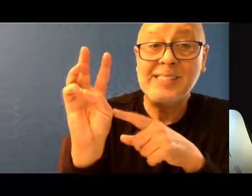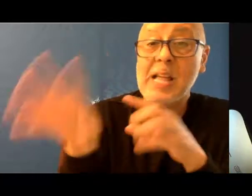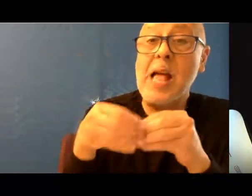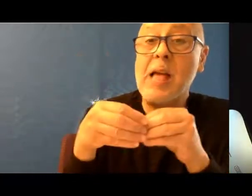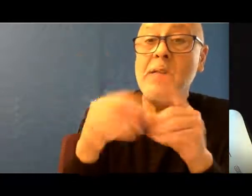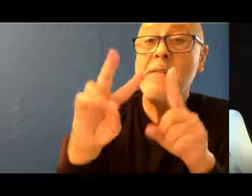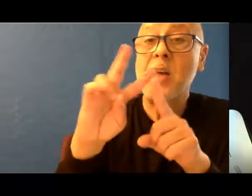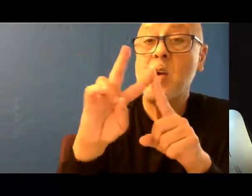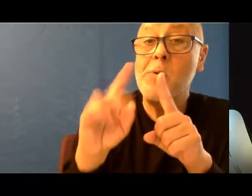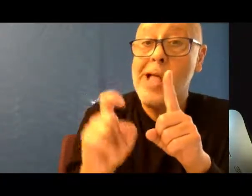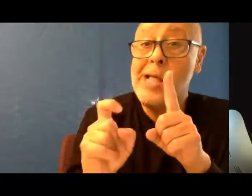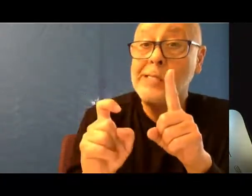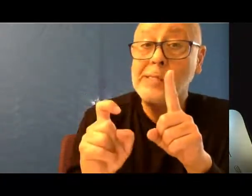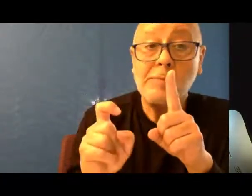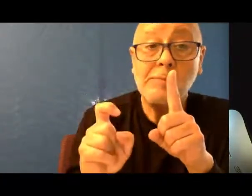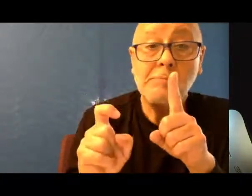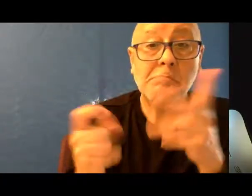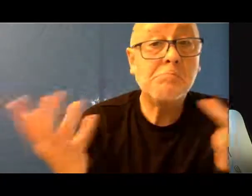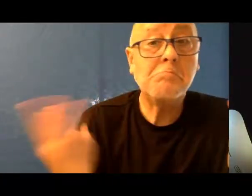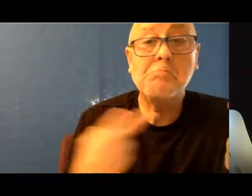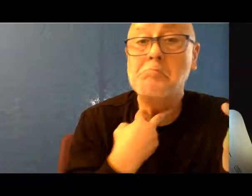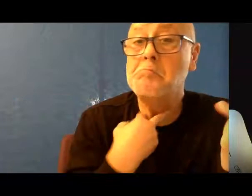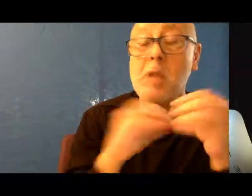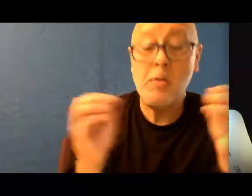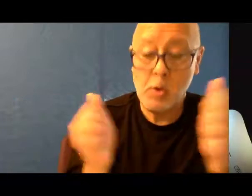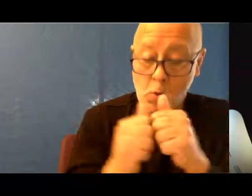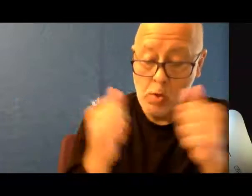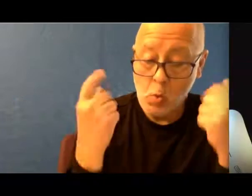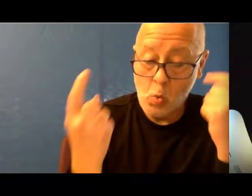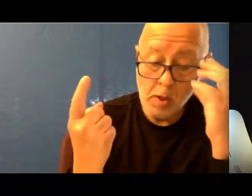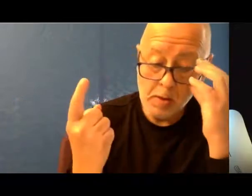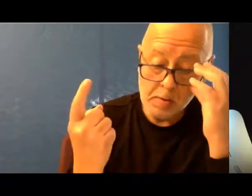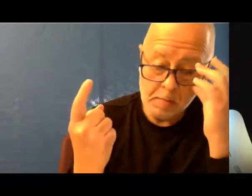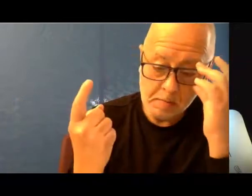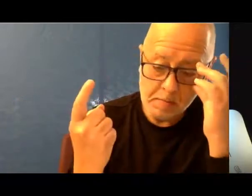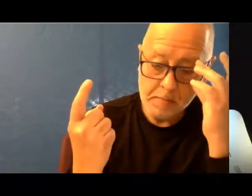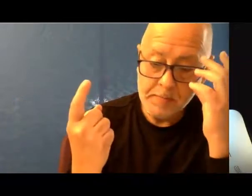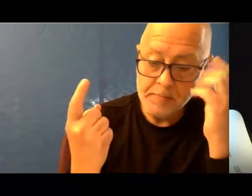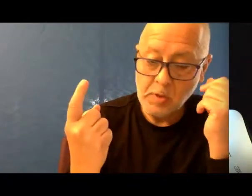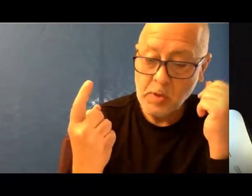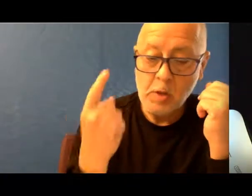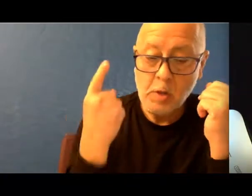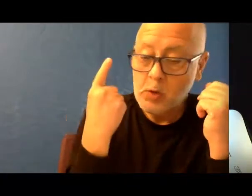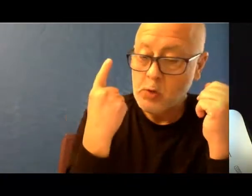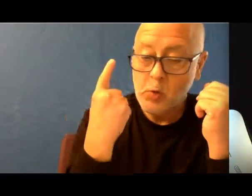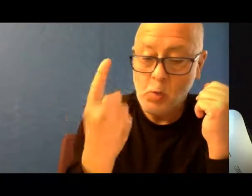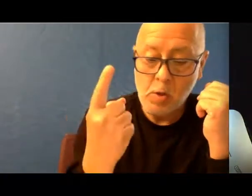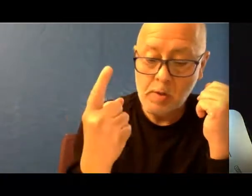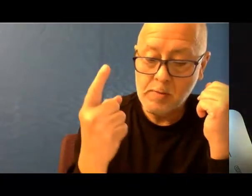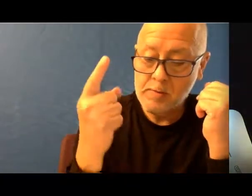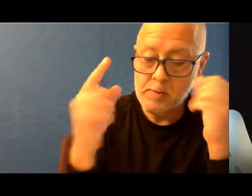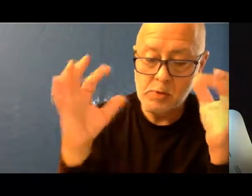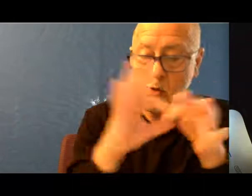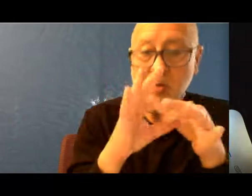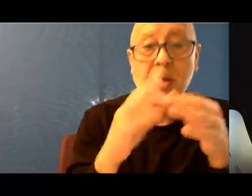I can't do anything with that 1. So the 1 just comes down and joins it. So my